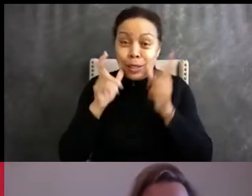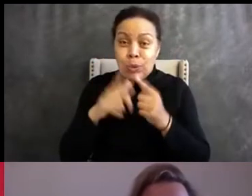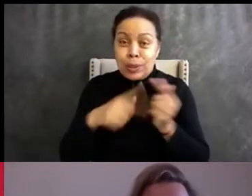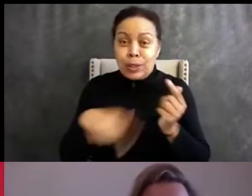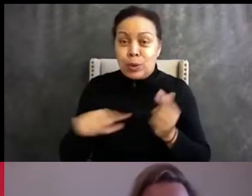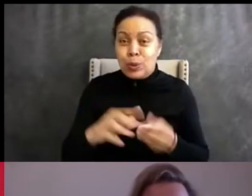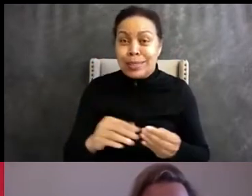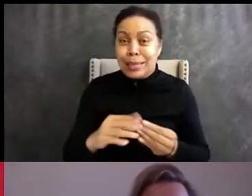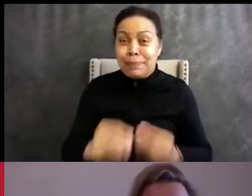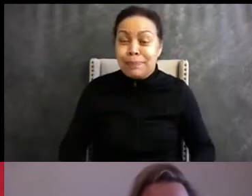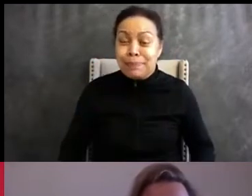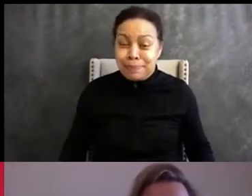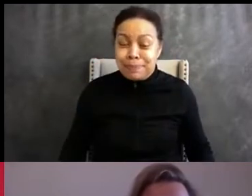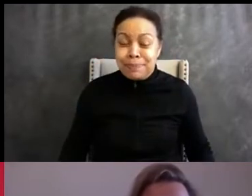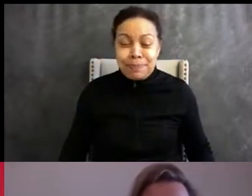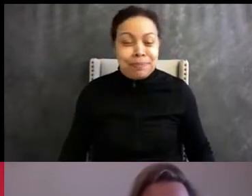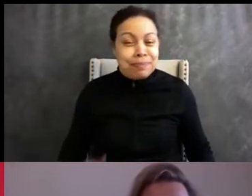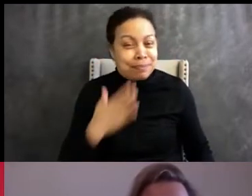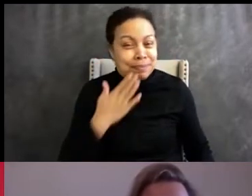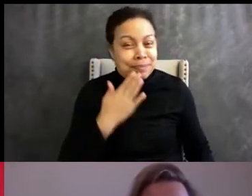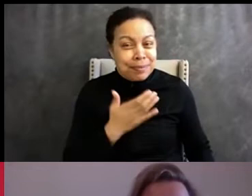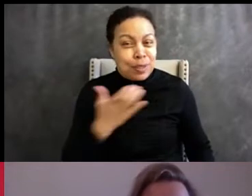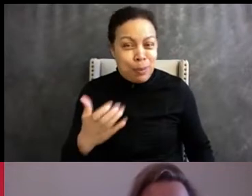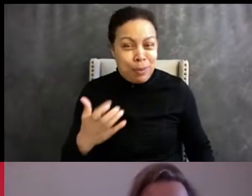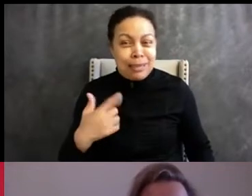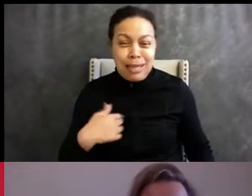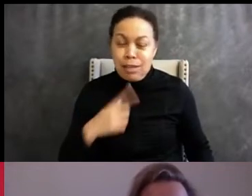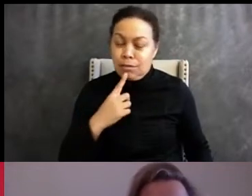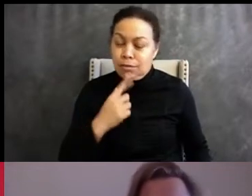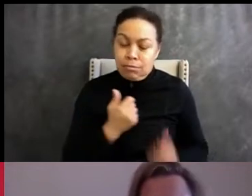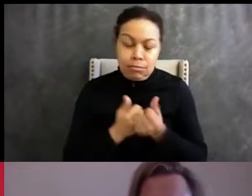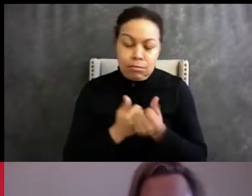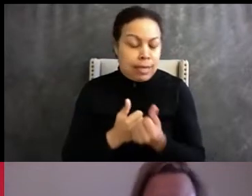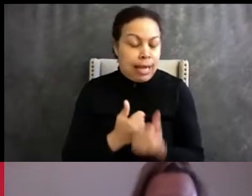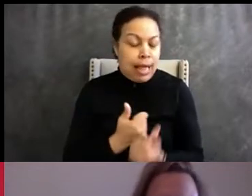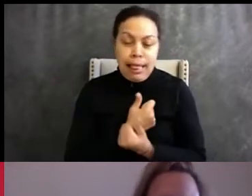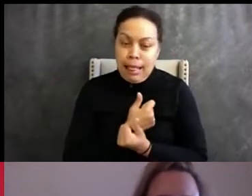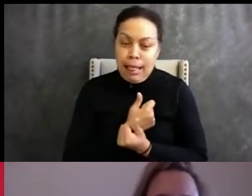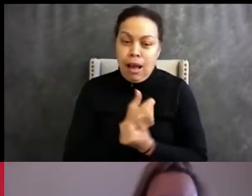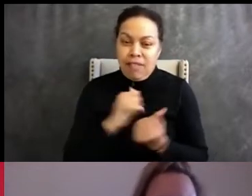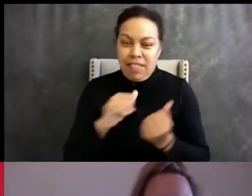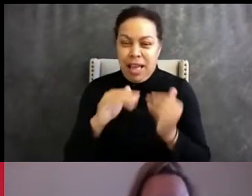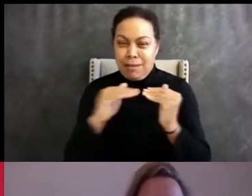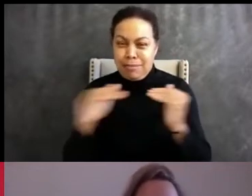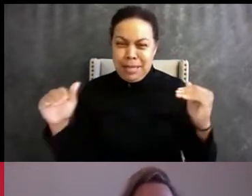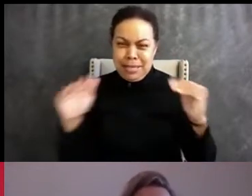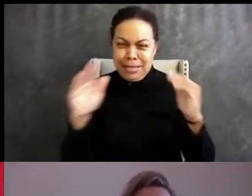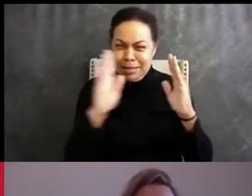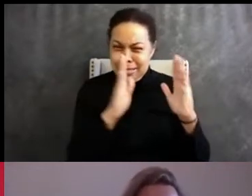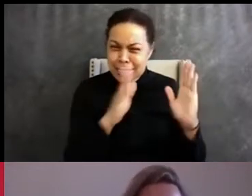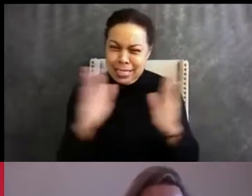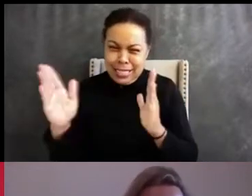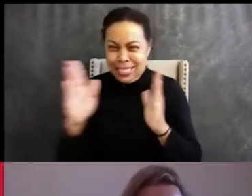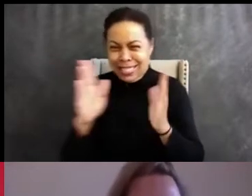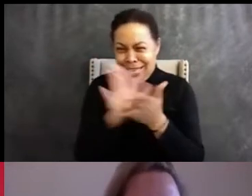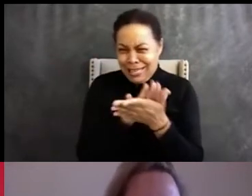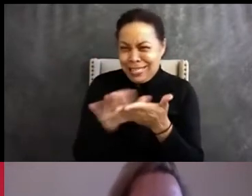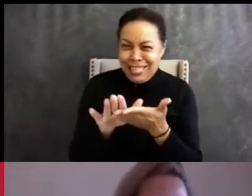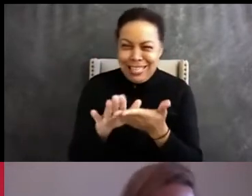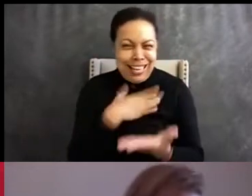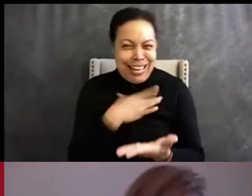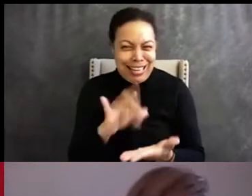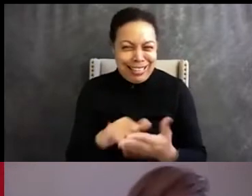Wow, thank you so much, Heather. And I am a big fan of a good bookshelf. Yes. Yours.